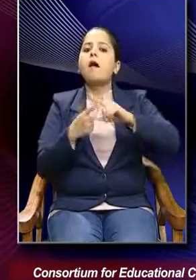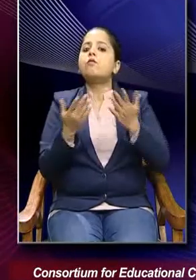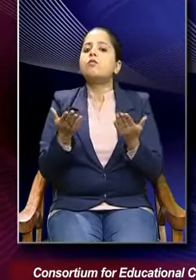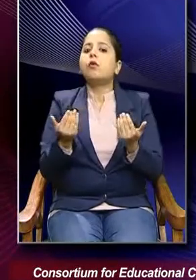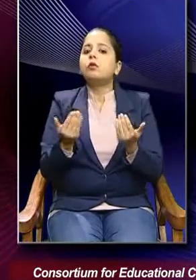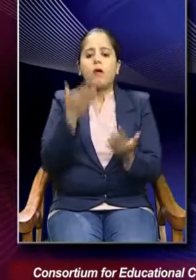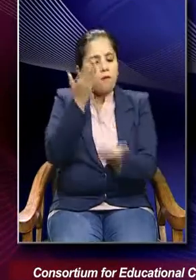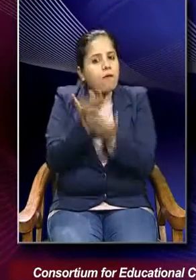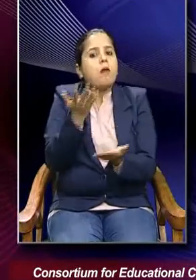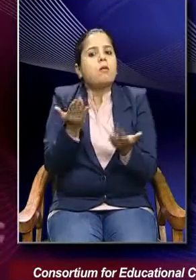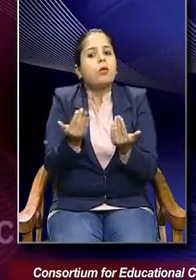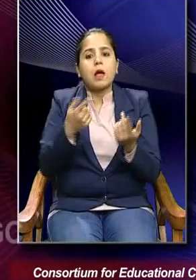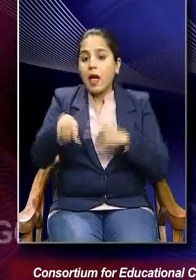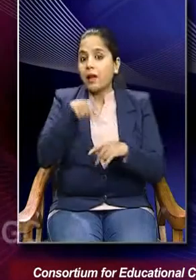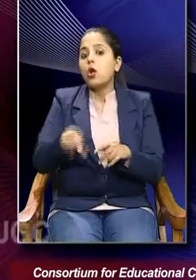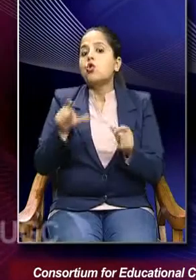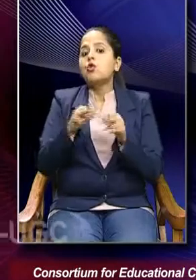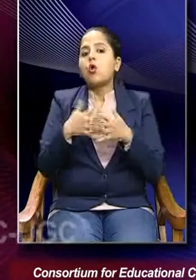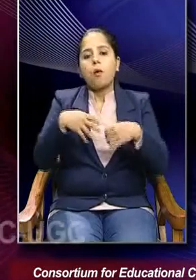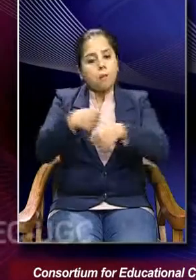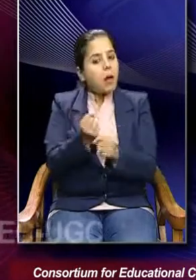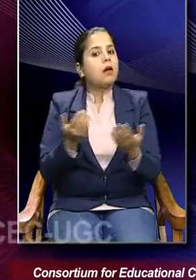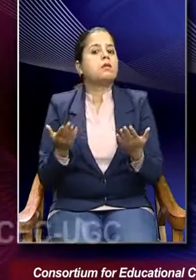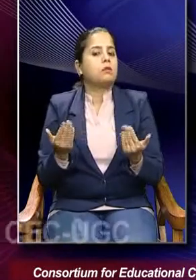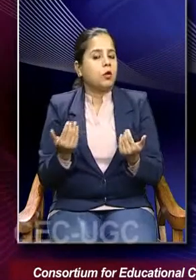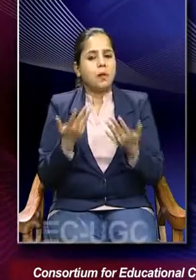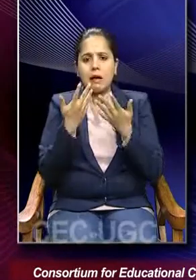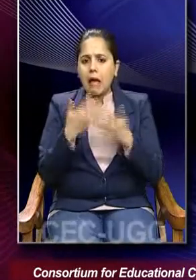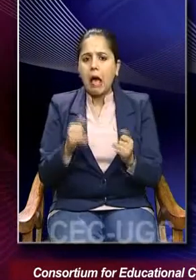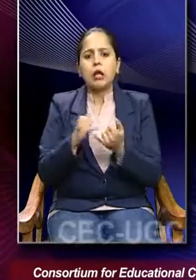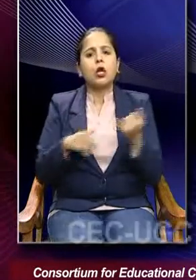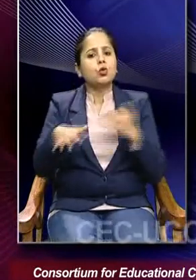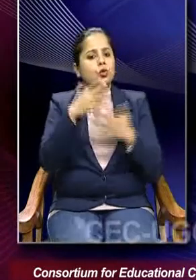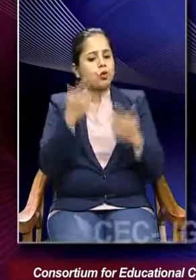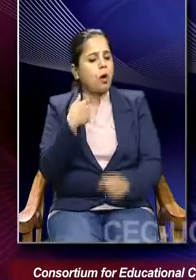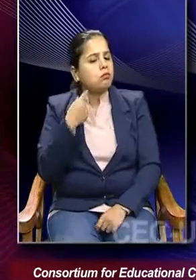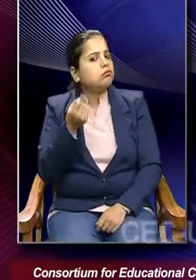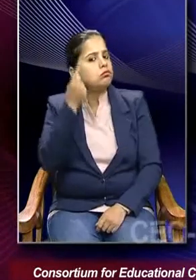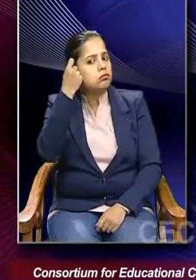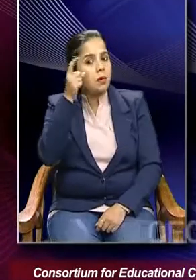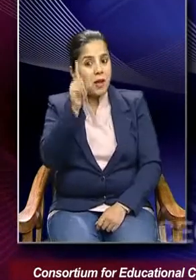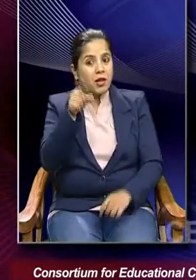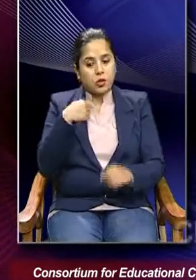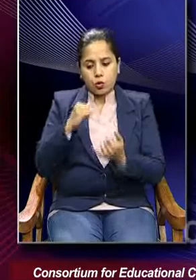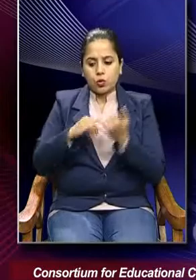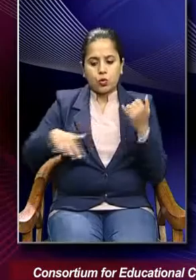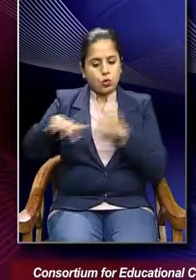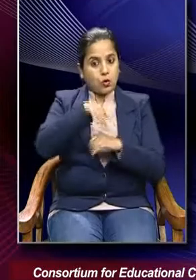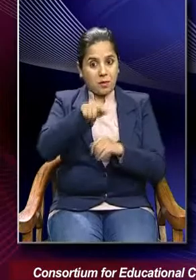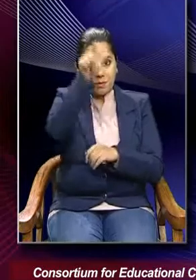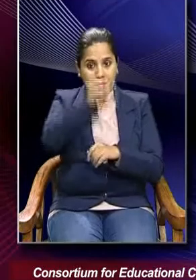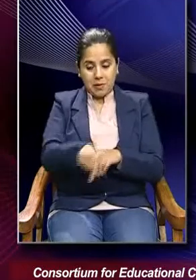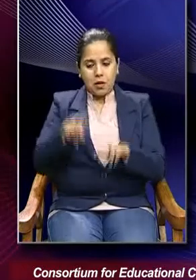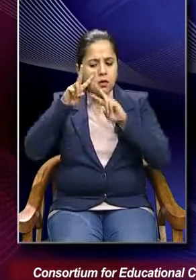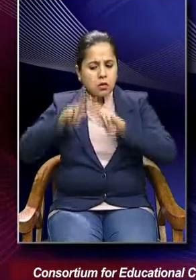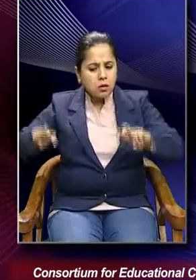kind of develop certain laws to understand social reality. So, what are sociologists doing? Studying